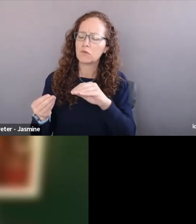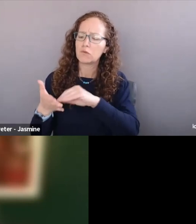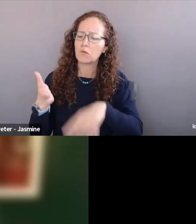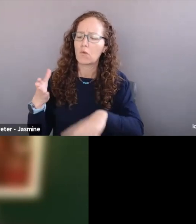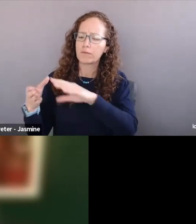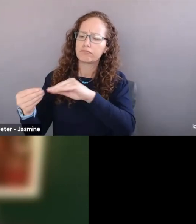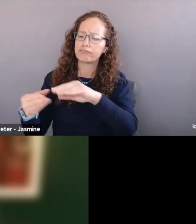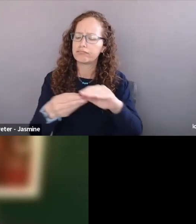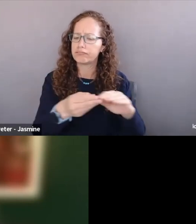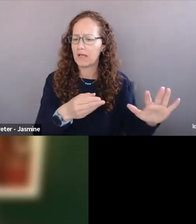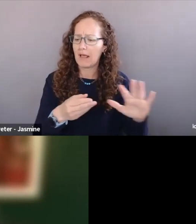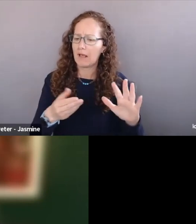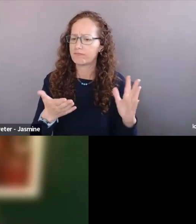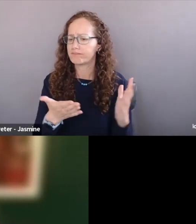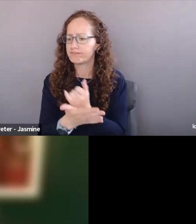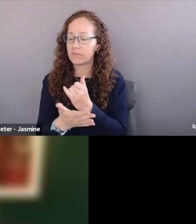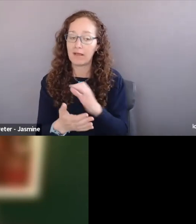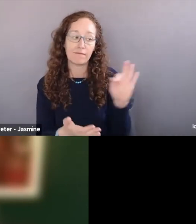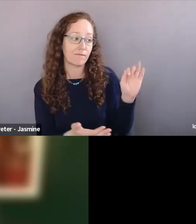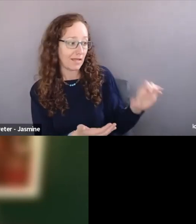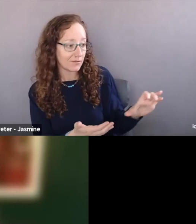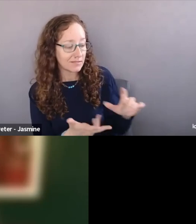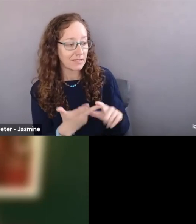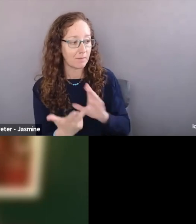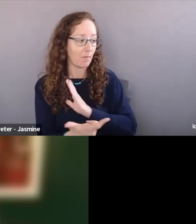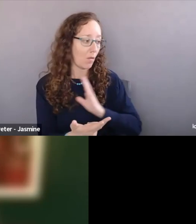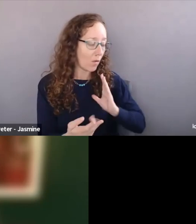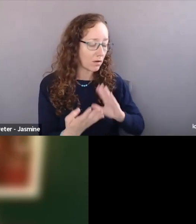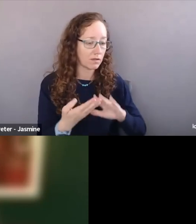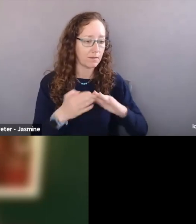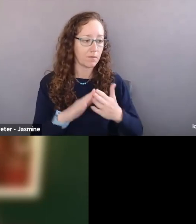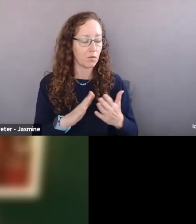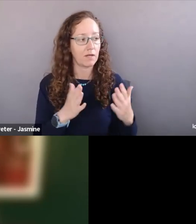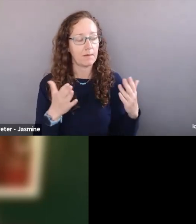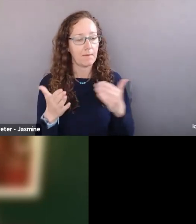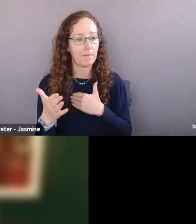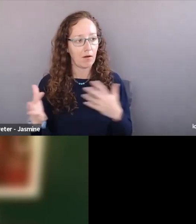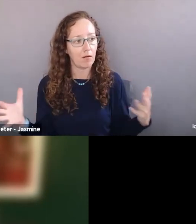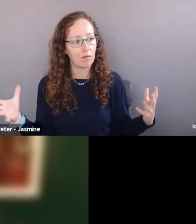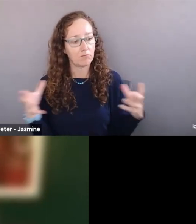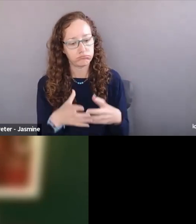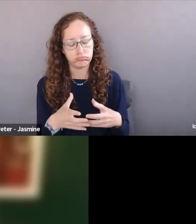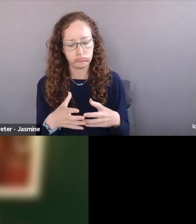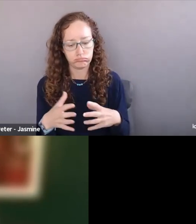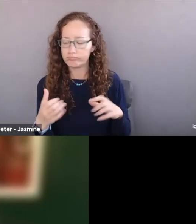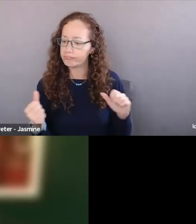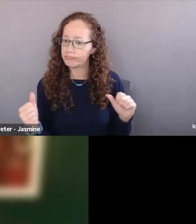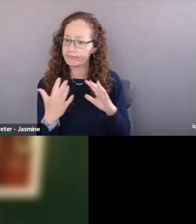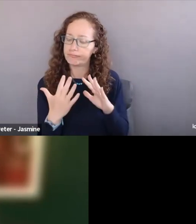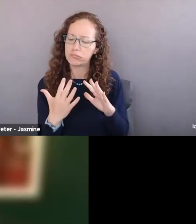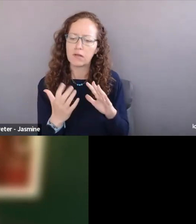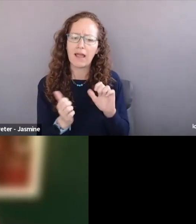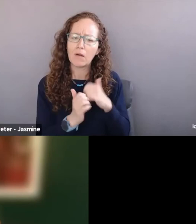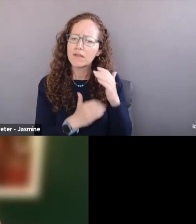and board and community members. How is that going, and any unexpected learnings that have come out of